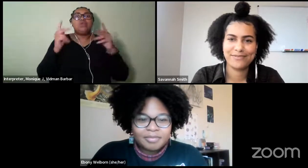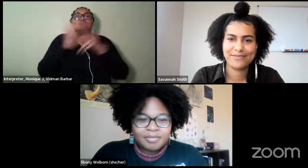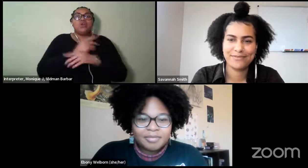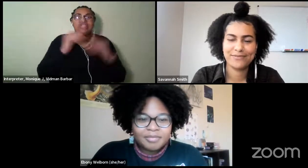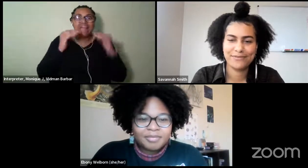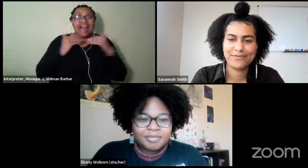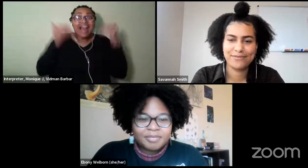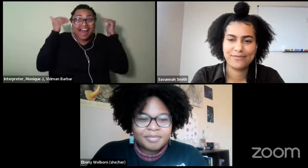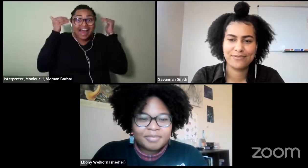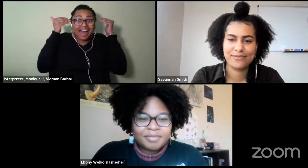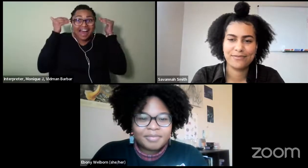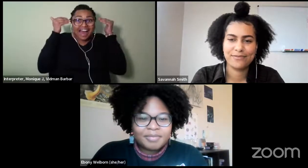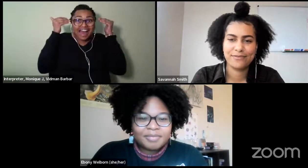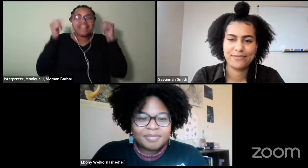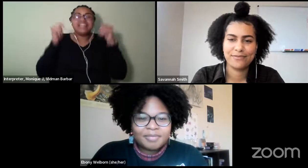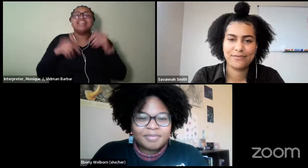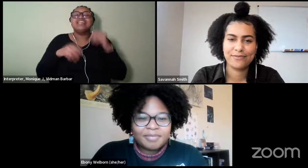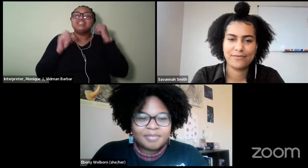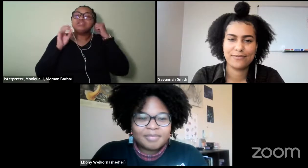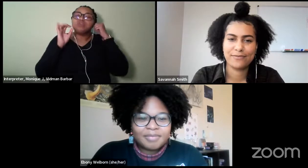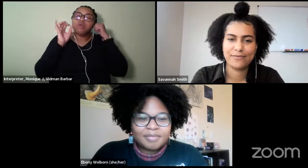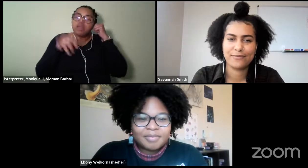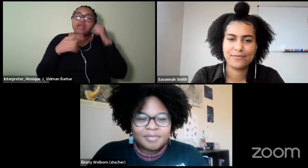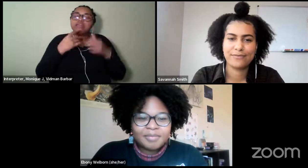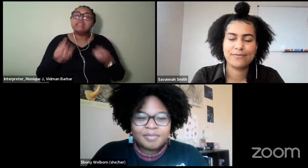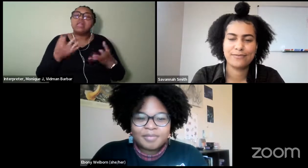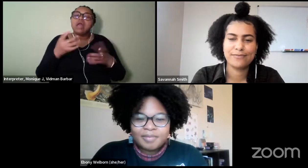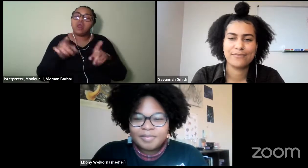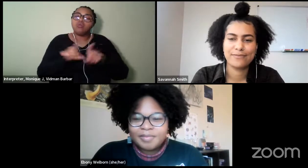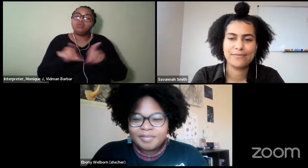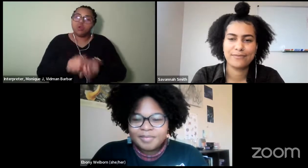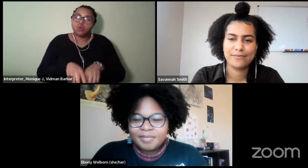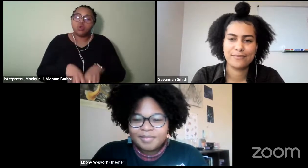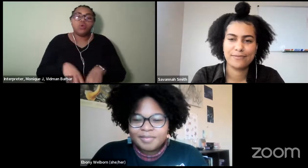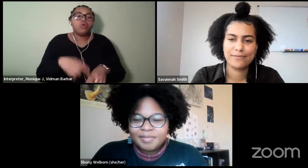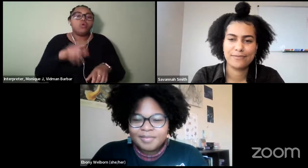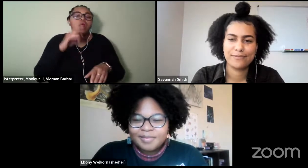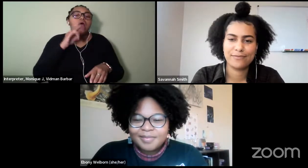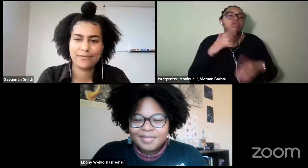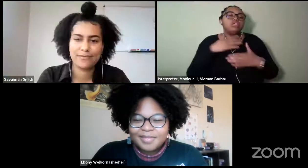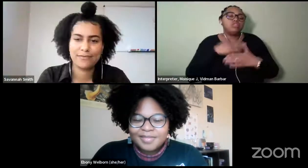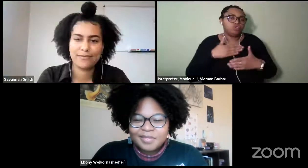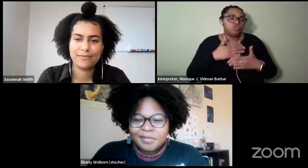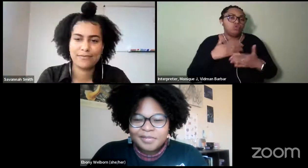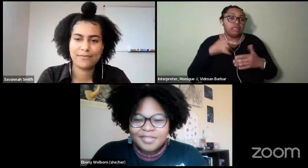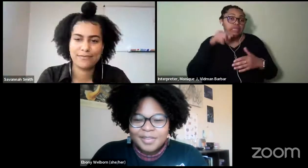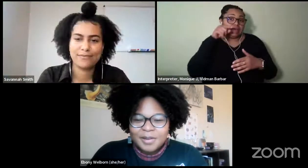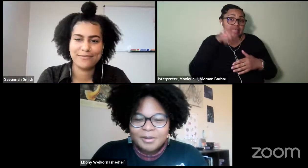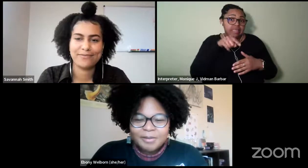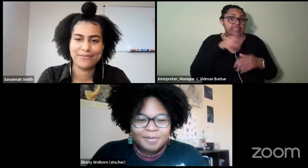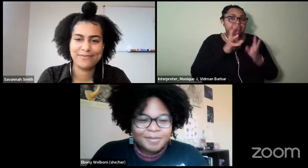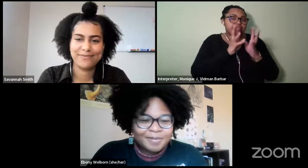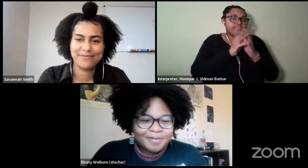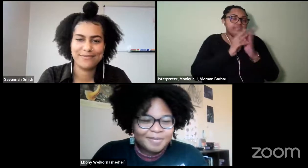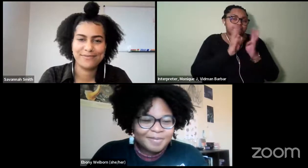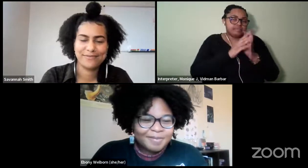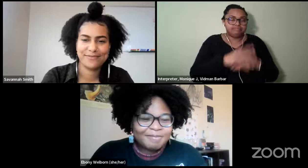So I think that said a lot as well. I really enjoyed the session.